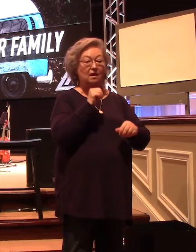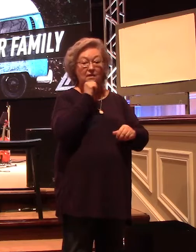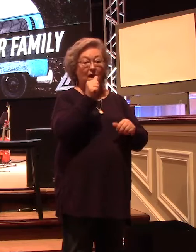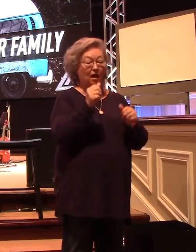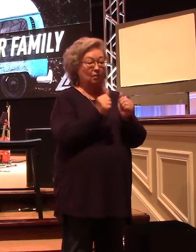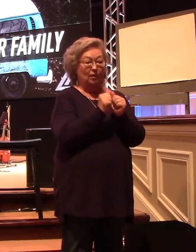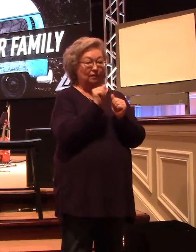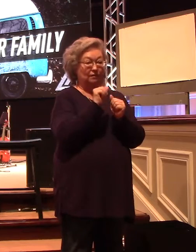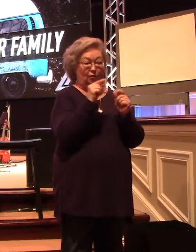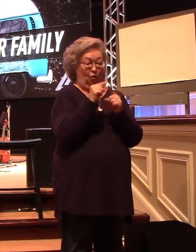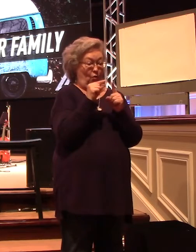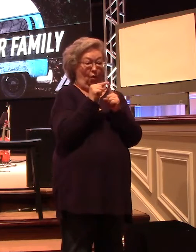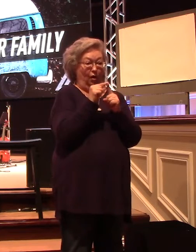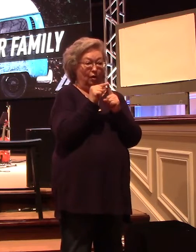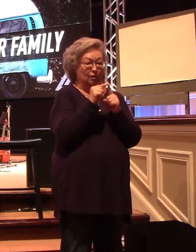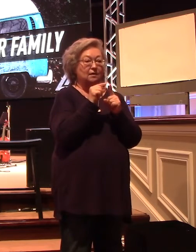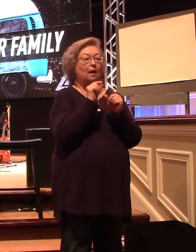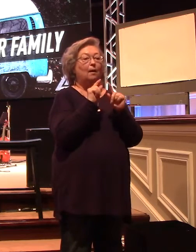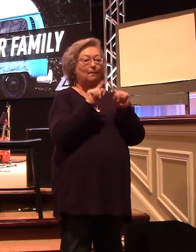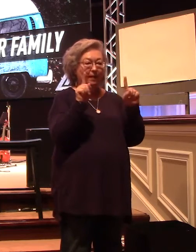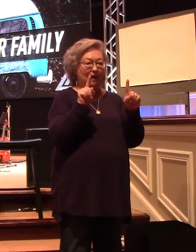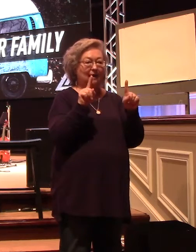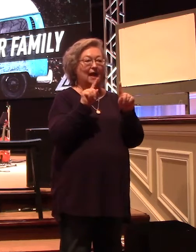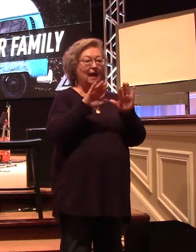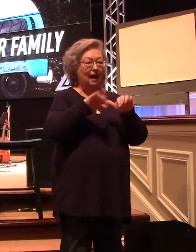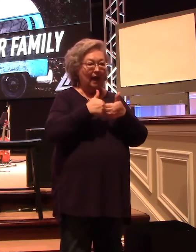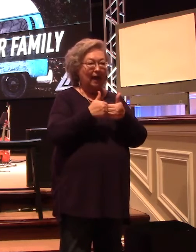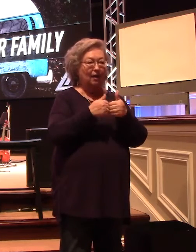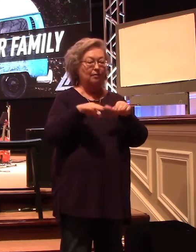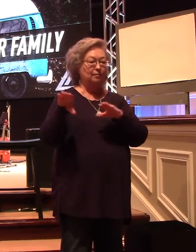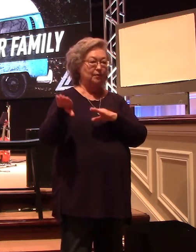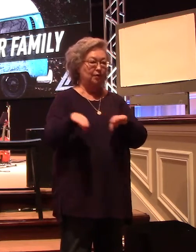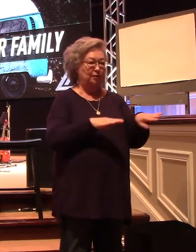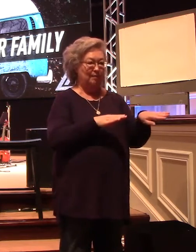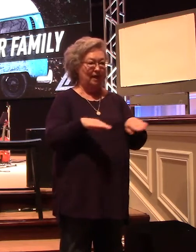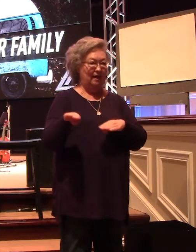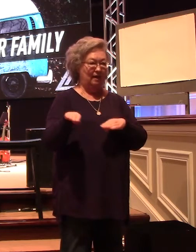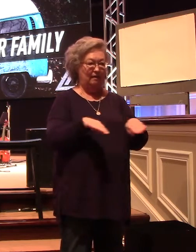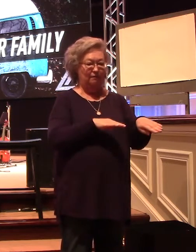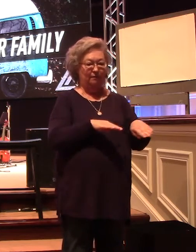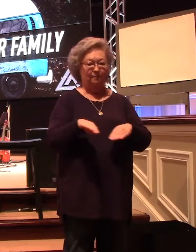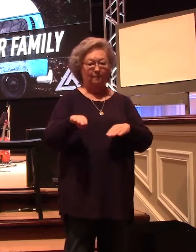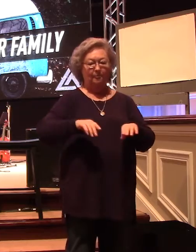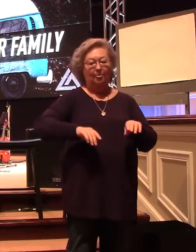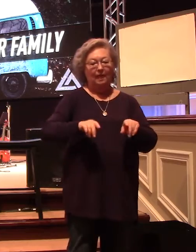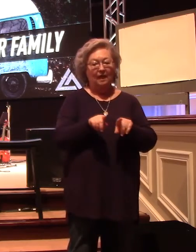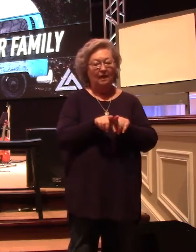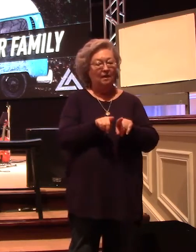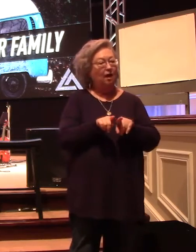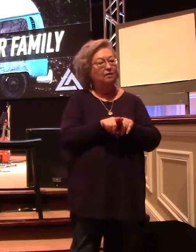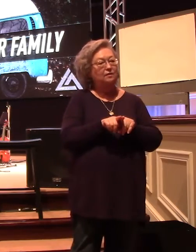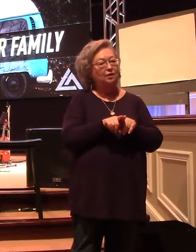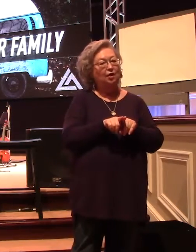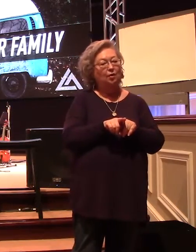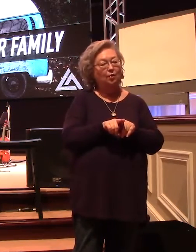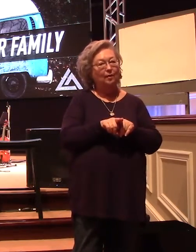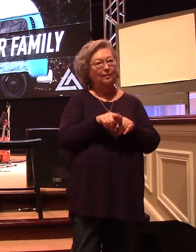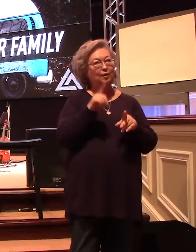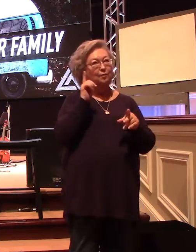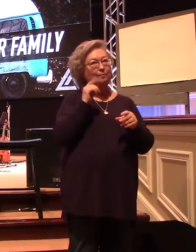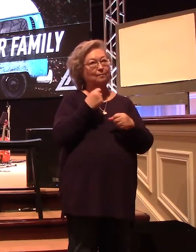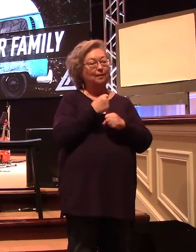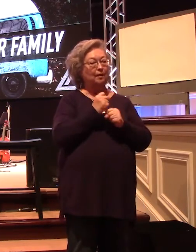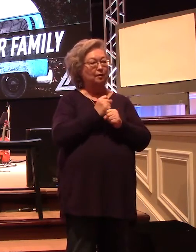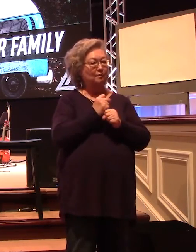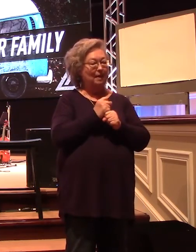deed. It's also just choosing to line up under your husband's leadership. It is a choice. It's a choice. And I